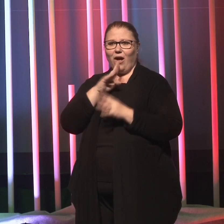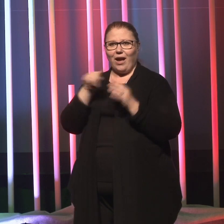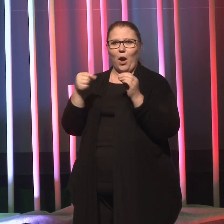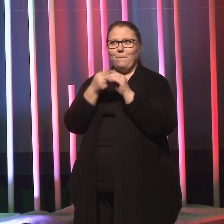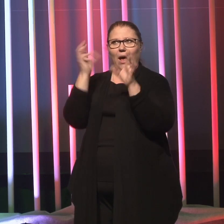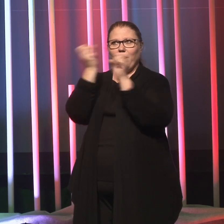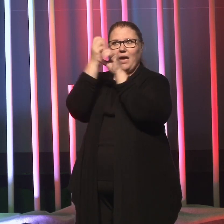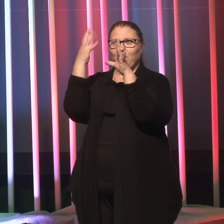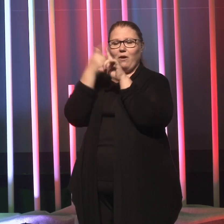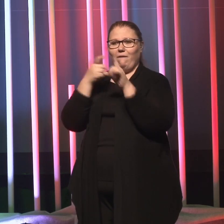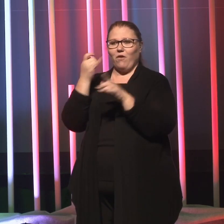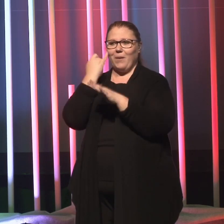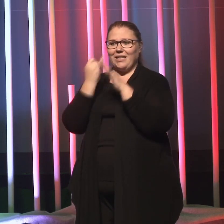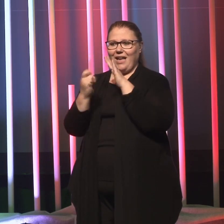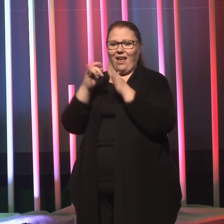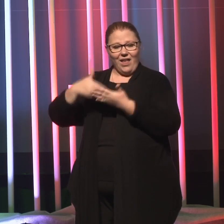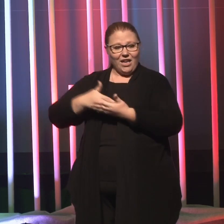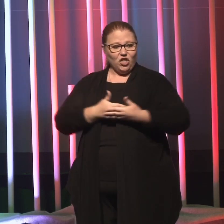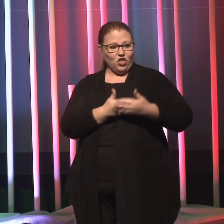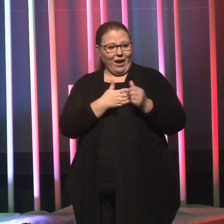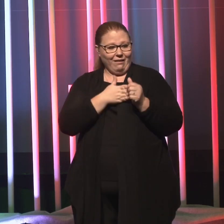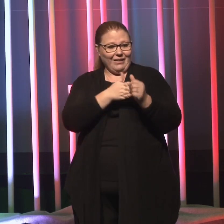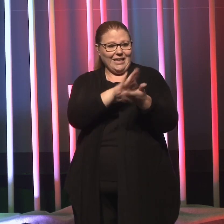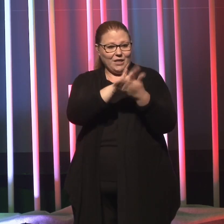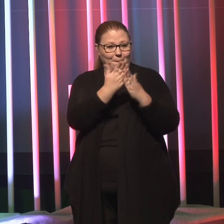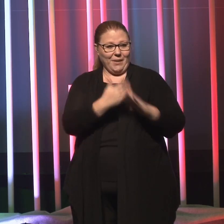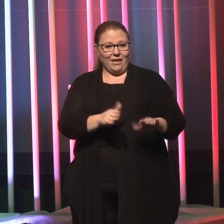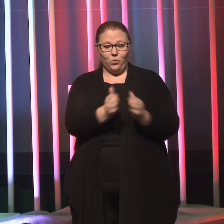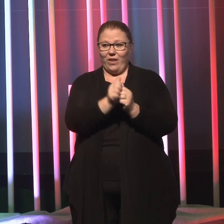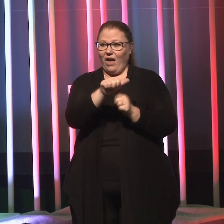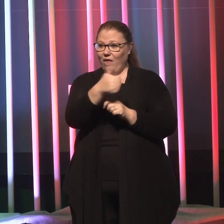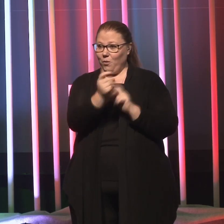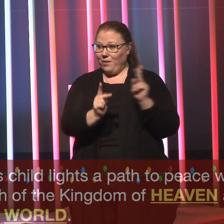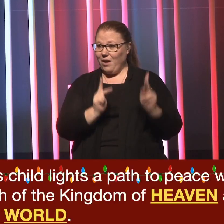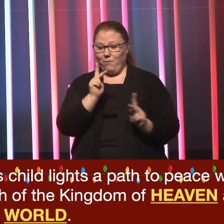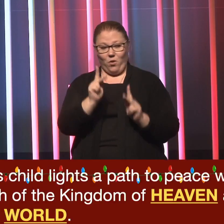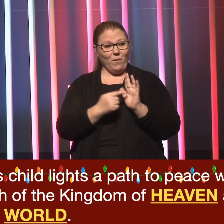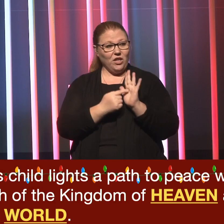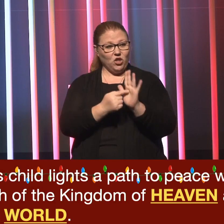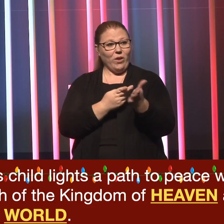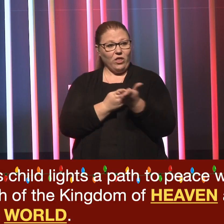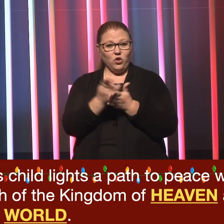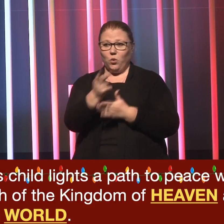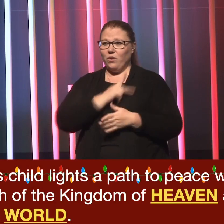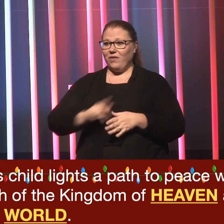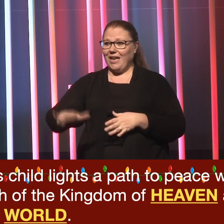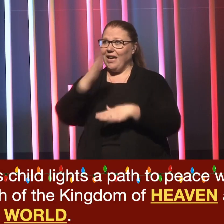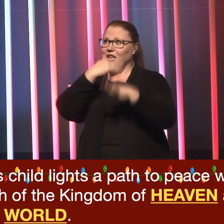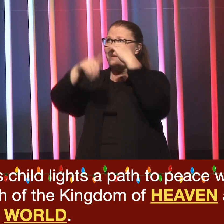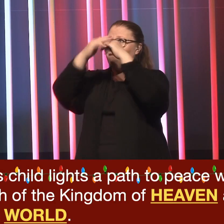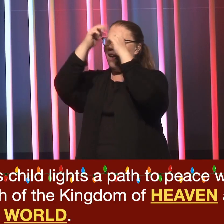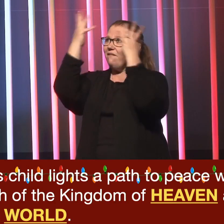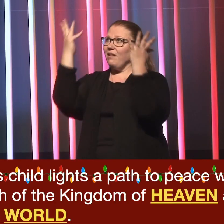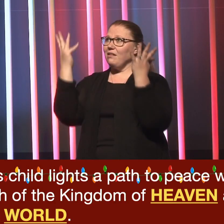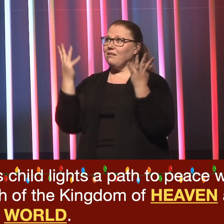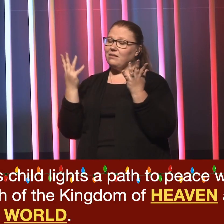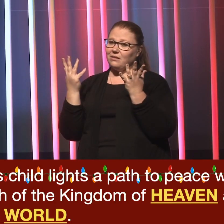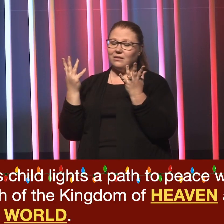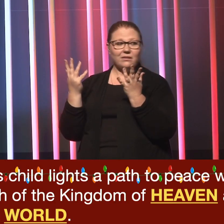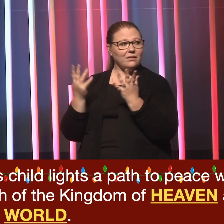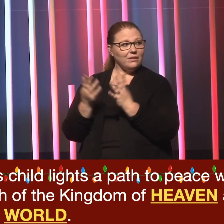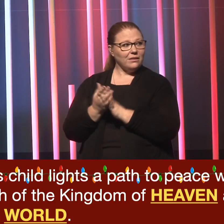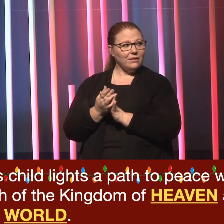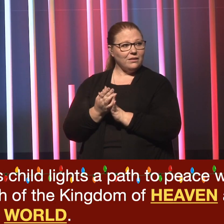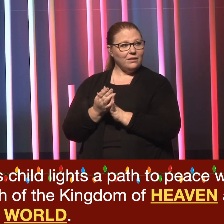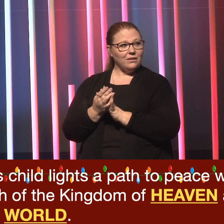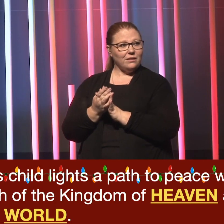that this child lights the path to peace with others by revealing the truth of the kingdom of heaven